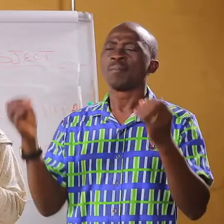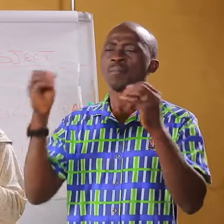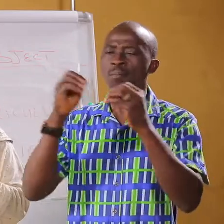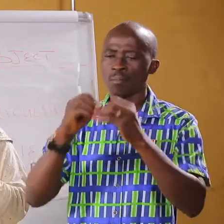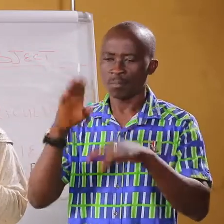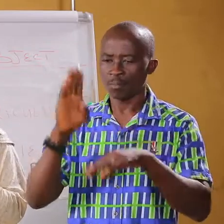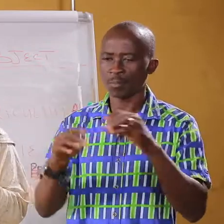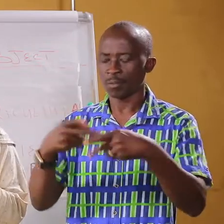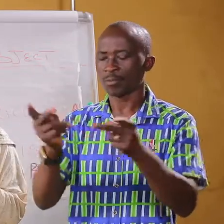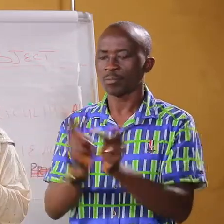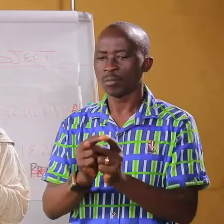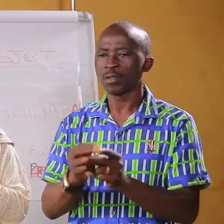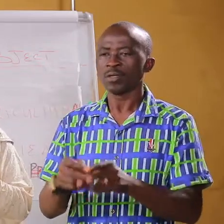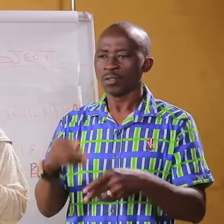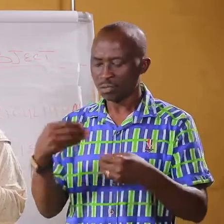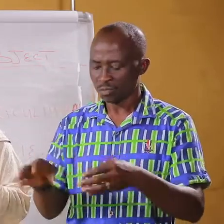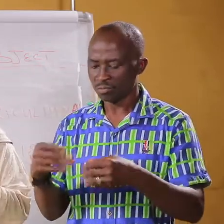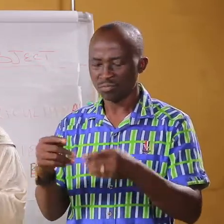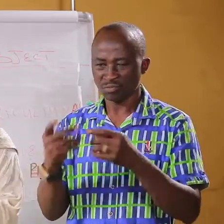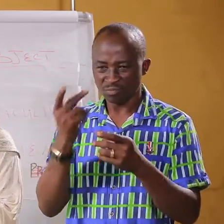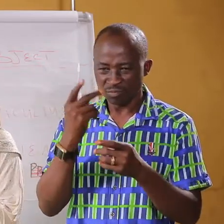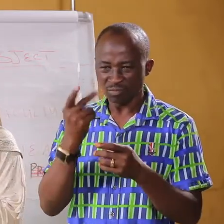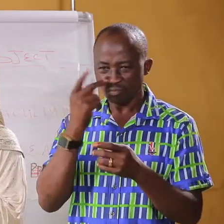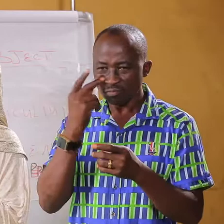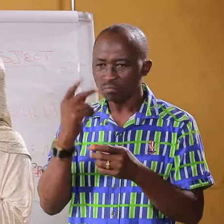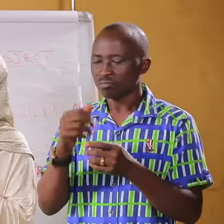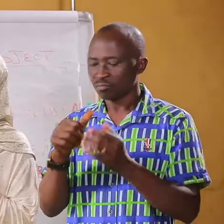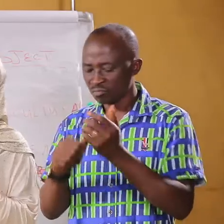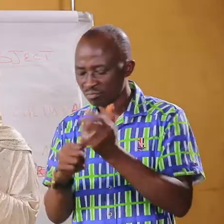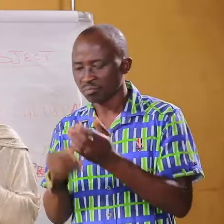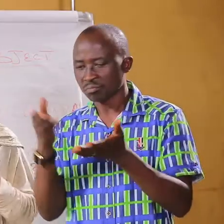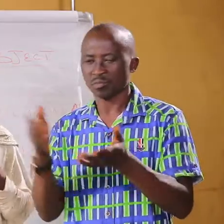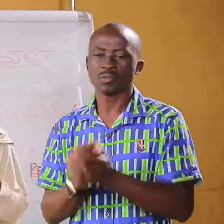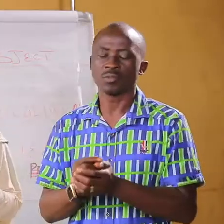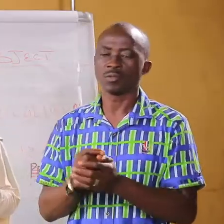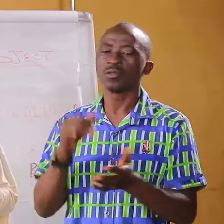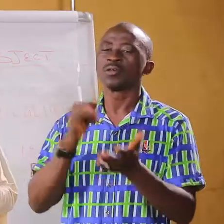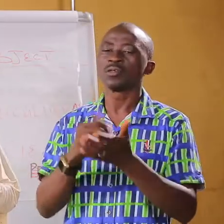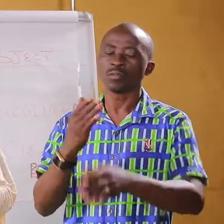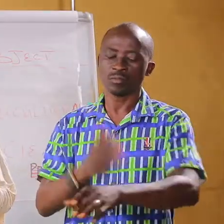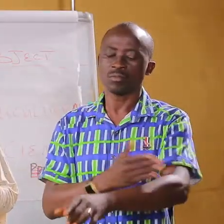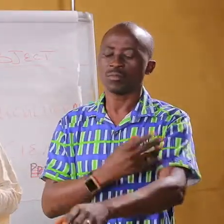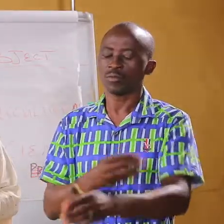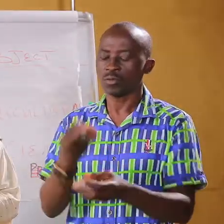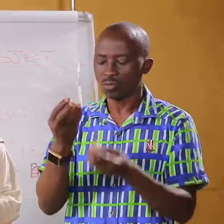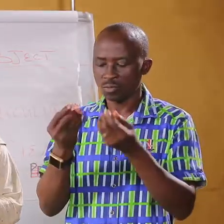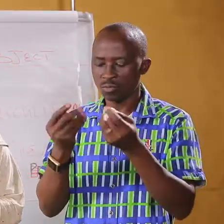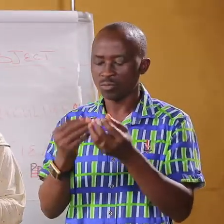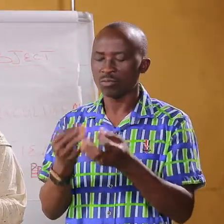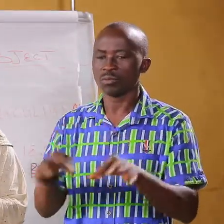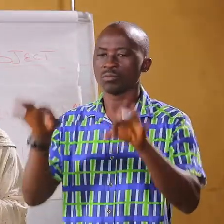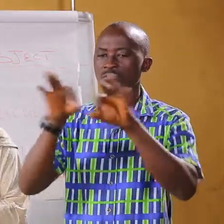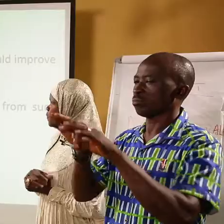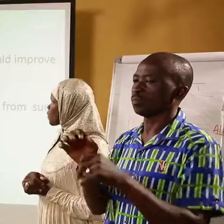of what? Their dunks is there, a lot of feces. And these feces, it improves the soil fertility.